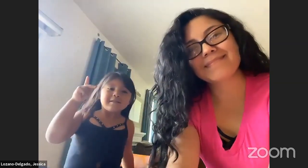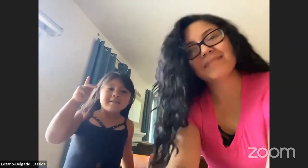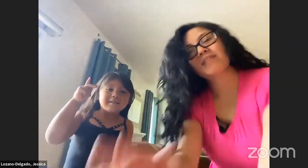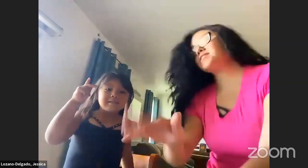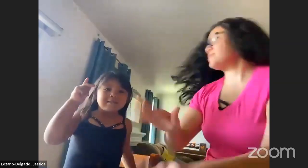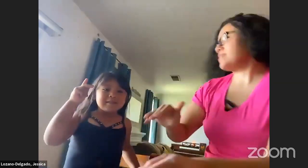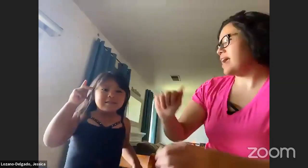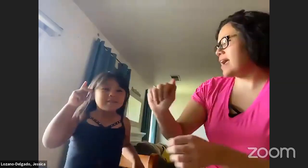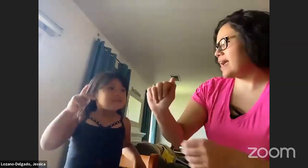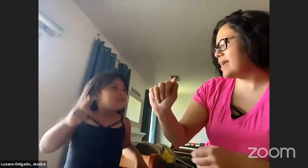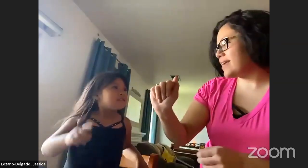You said A?